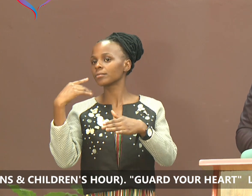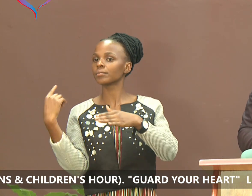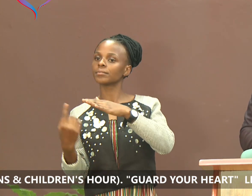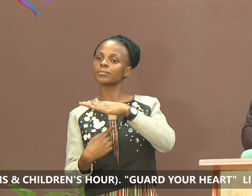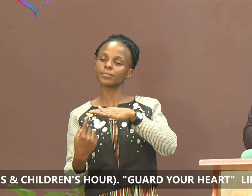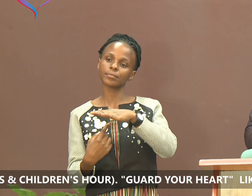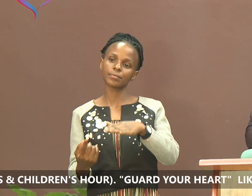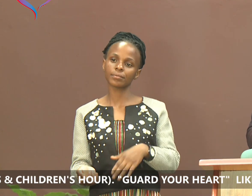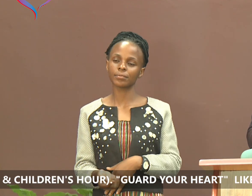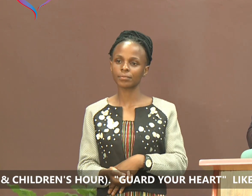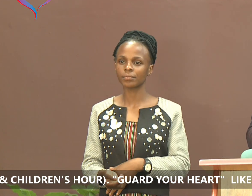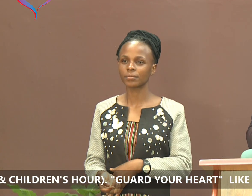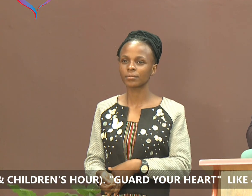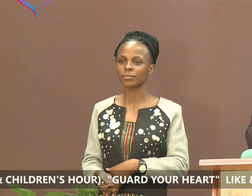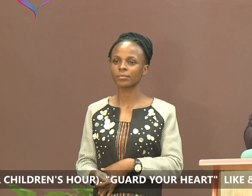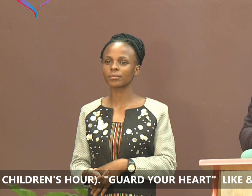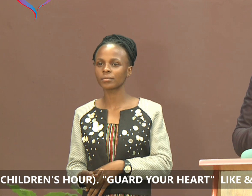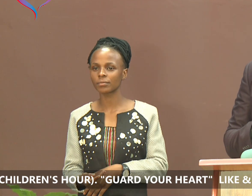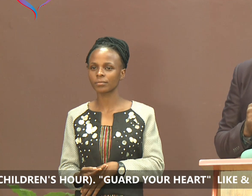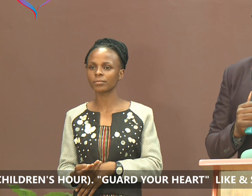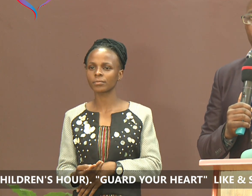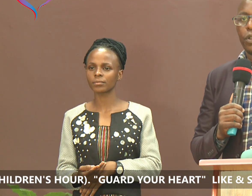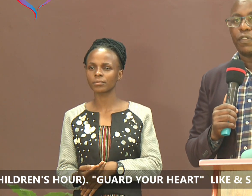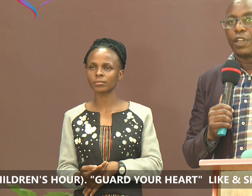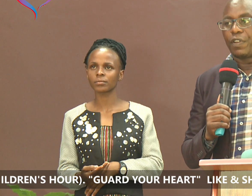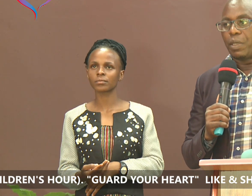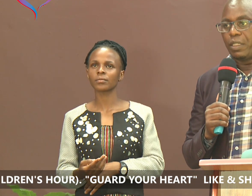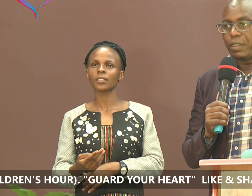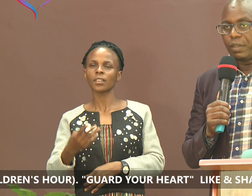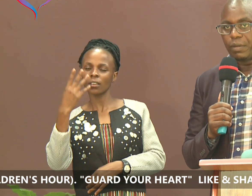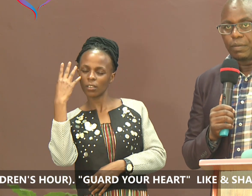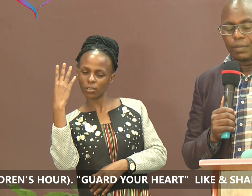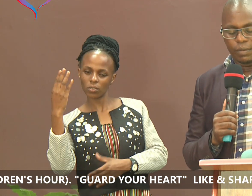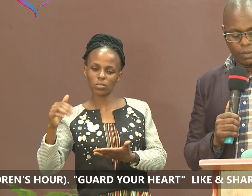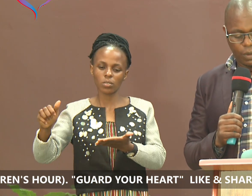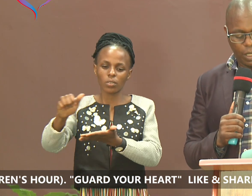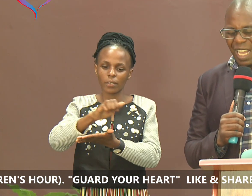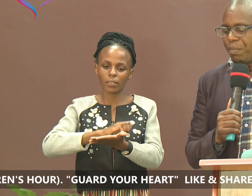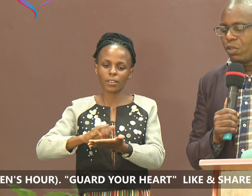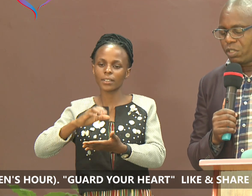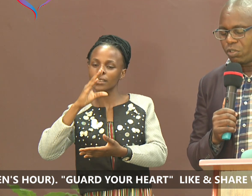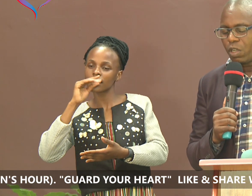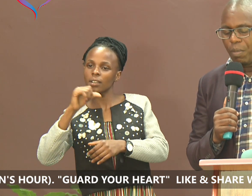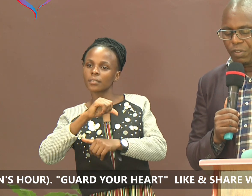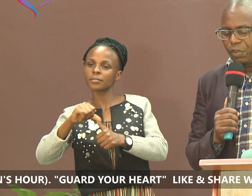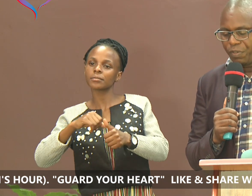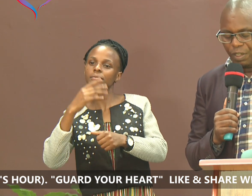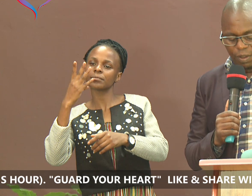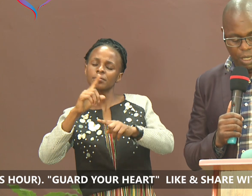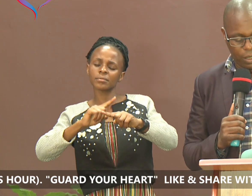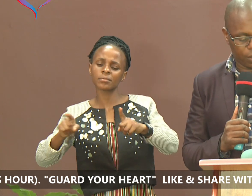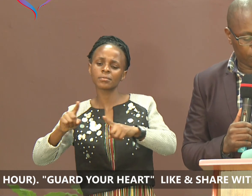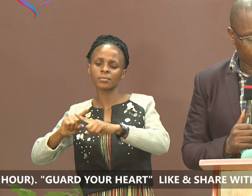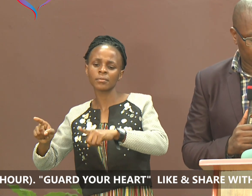ena. And these four environments are talking about four different families. Era embeera zino zogera. Can be used to talk about four